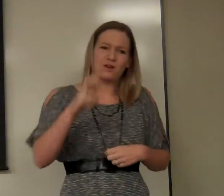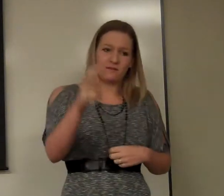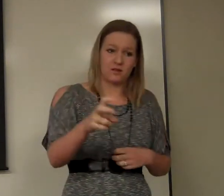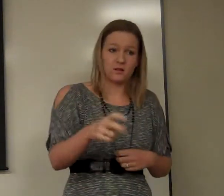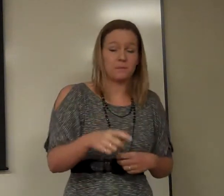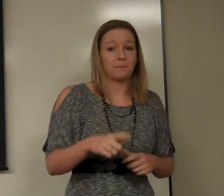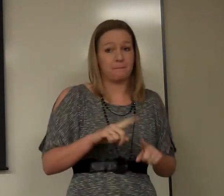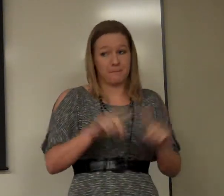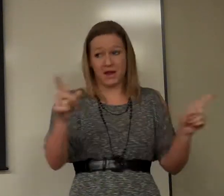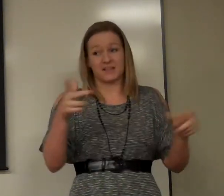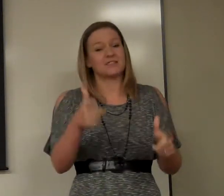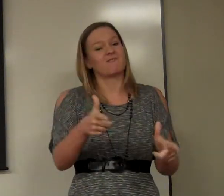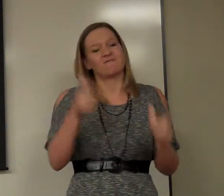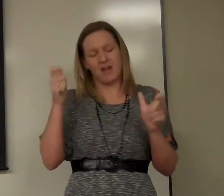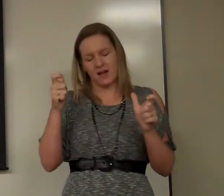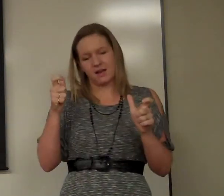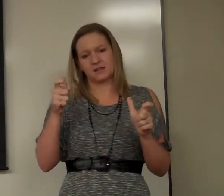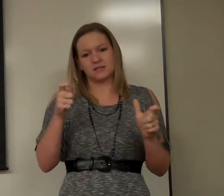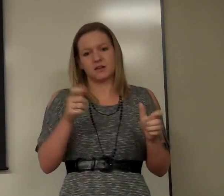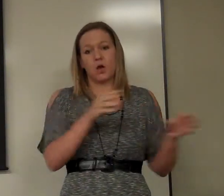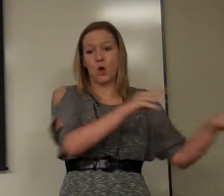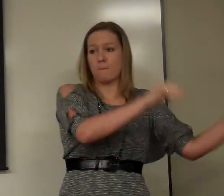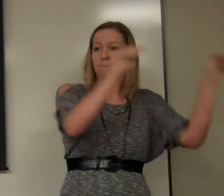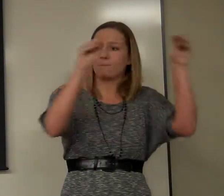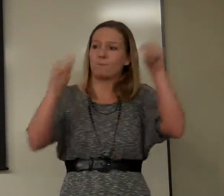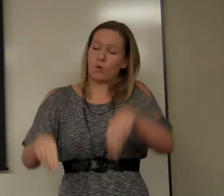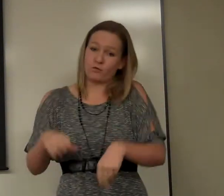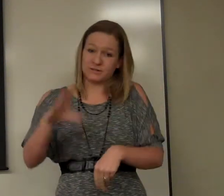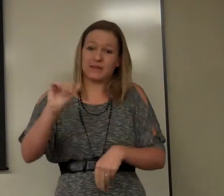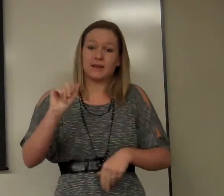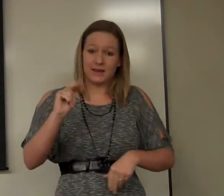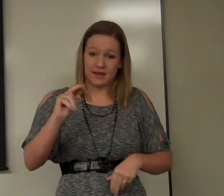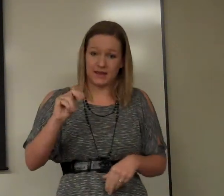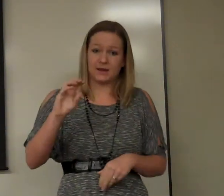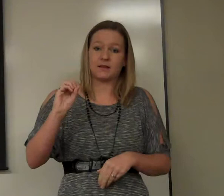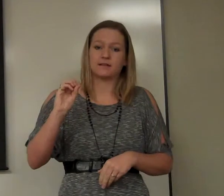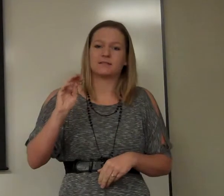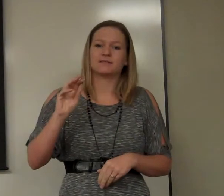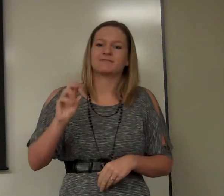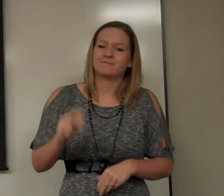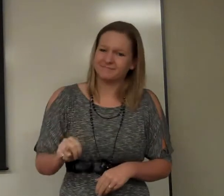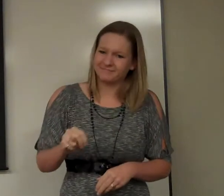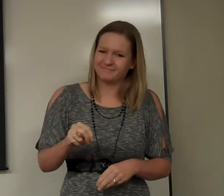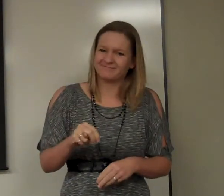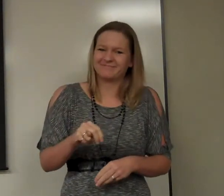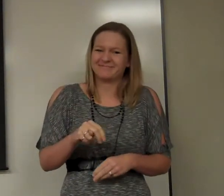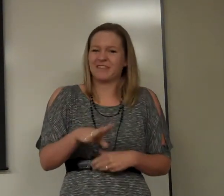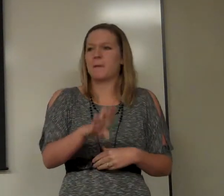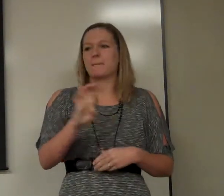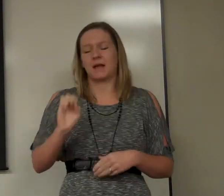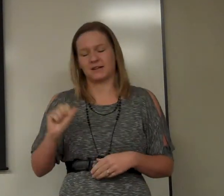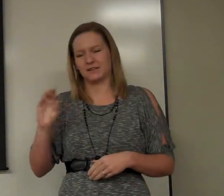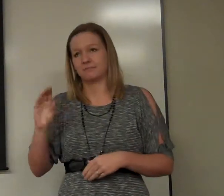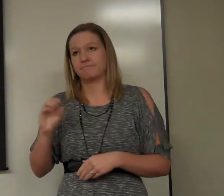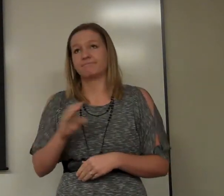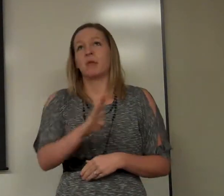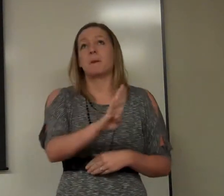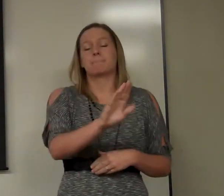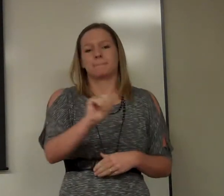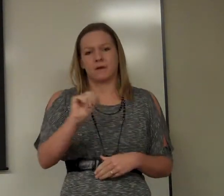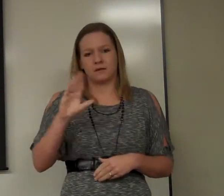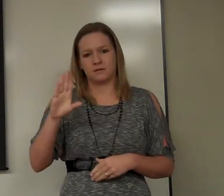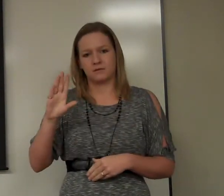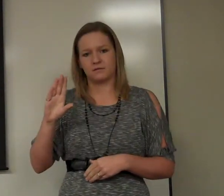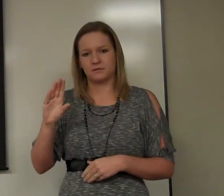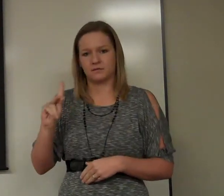Boston. And they set them up around the city so that, here we go, another morning when the British wake up, all of a sudden they're looking at all these